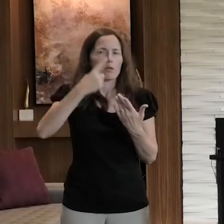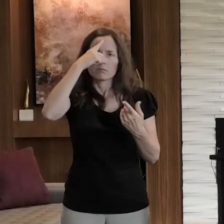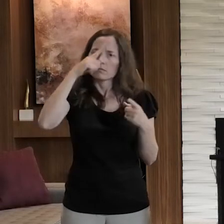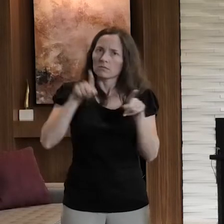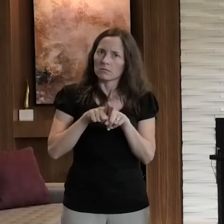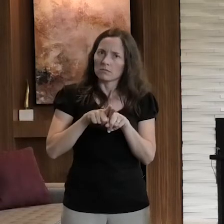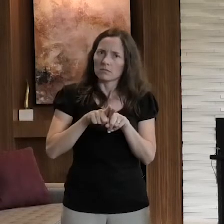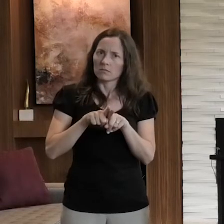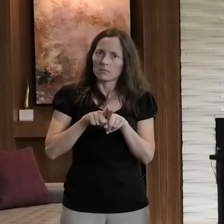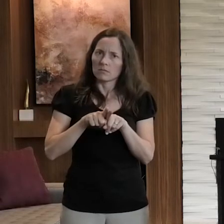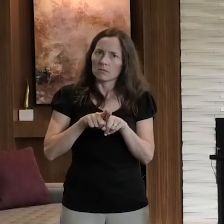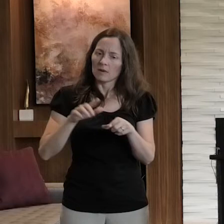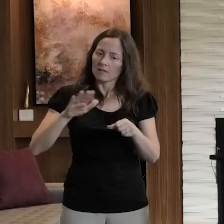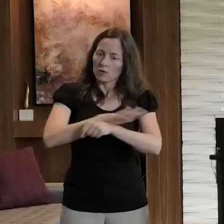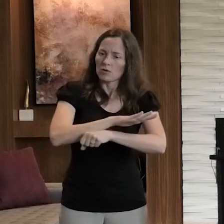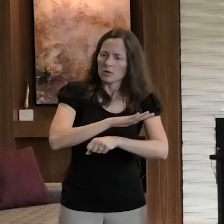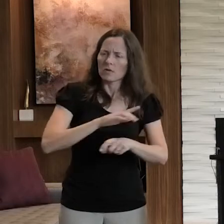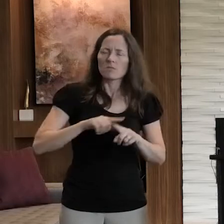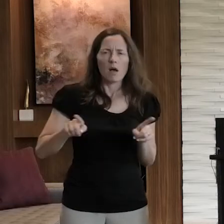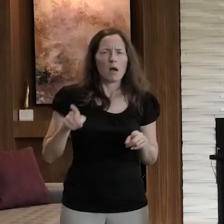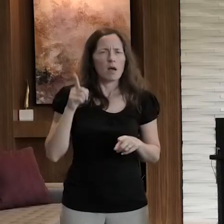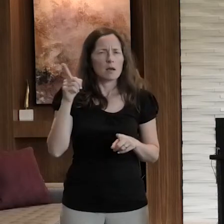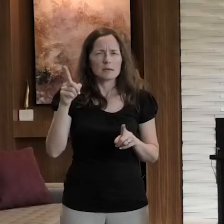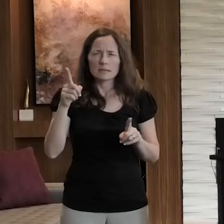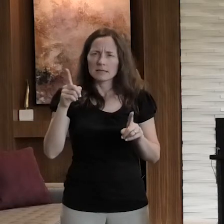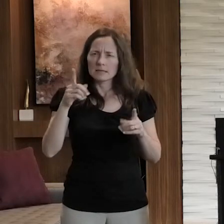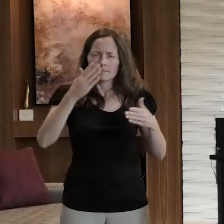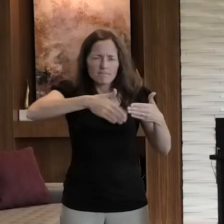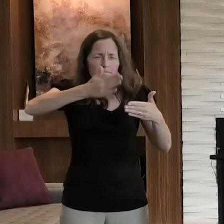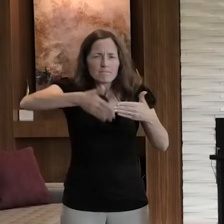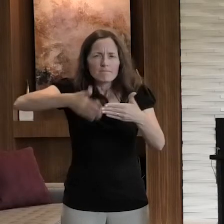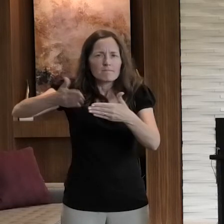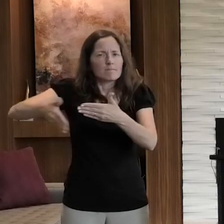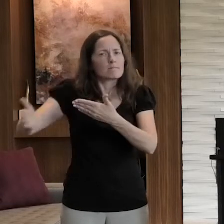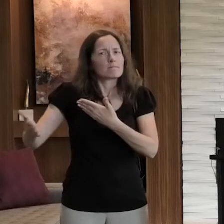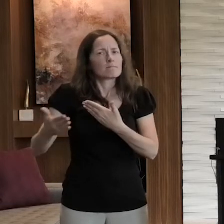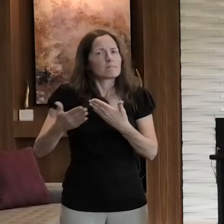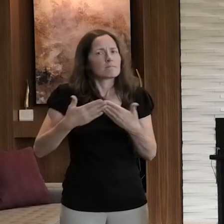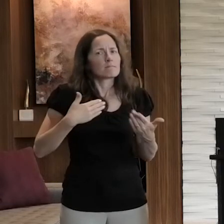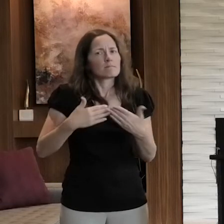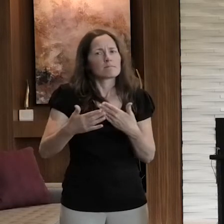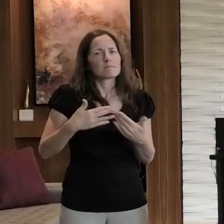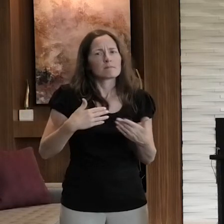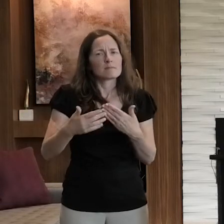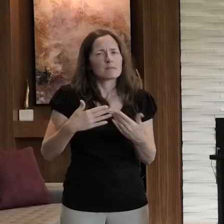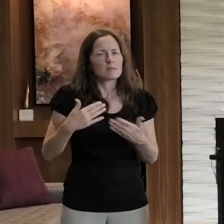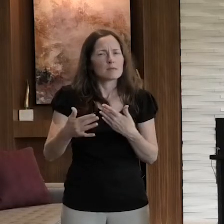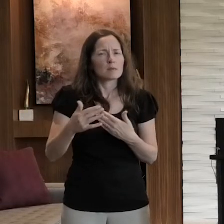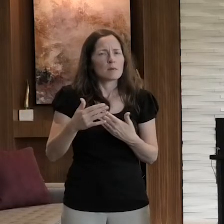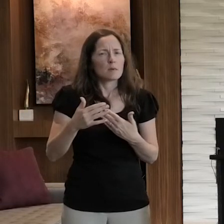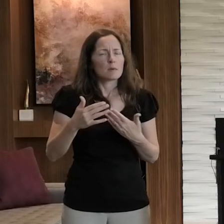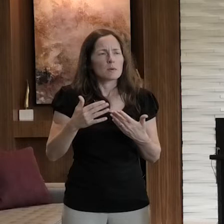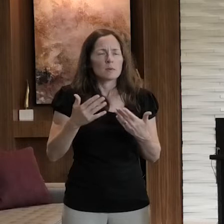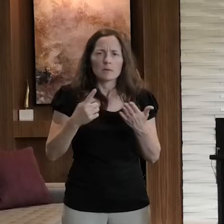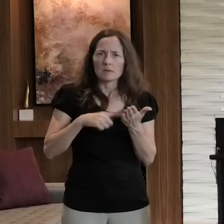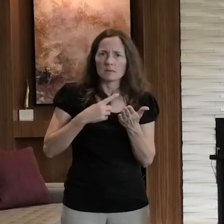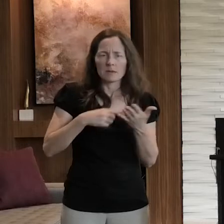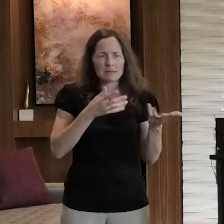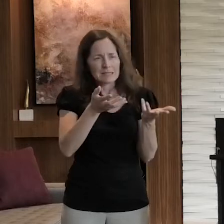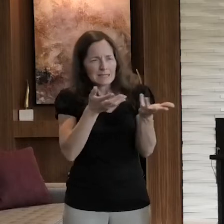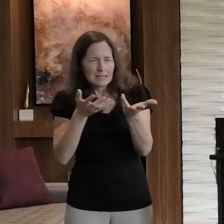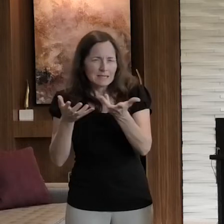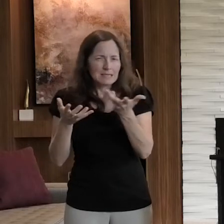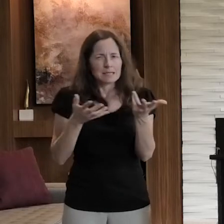stuff done. So he doesn't let the perfect get in the way of the good. He works really hard, and I've seen